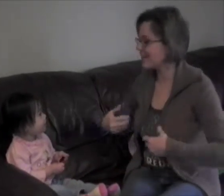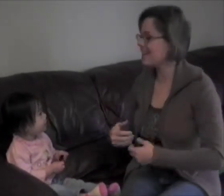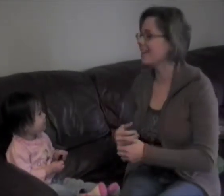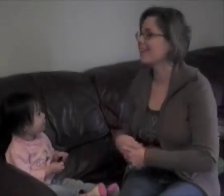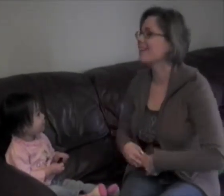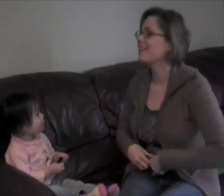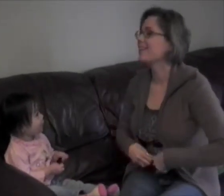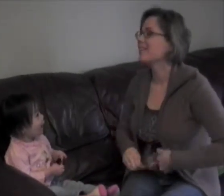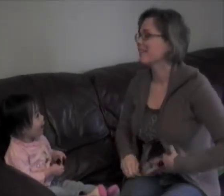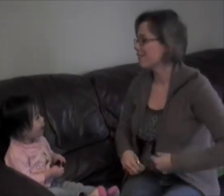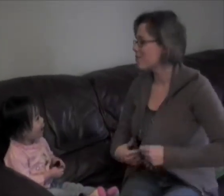Monkey.